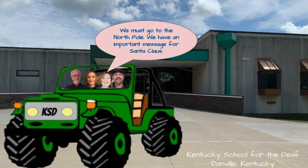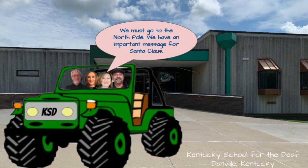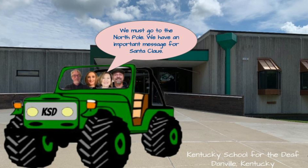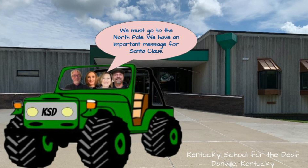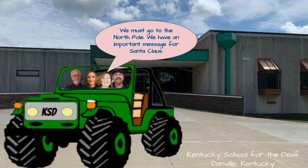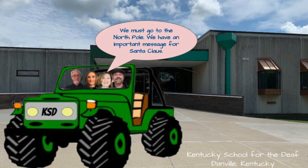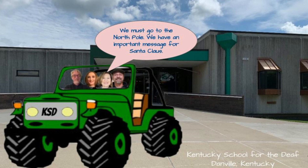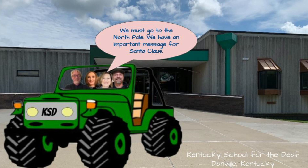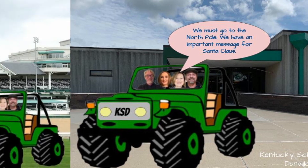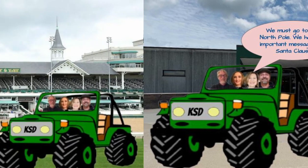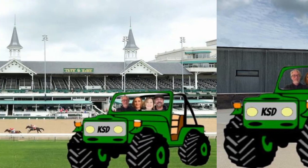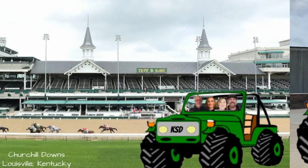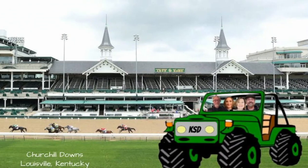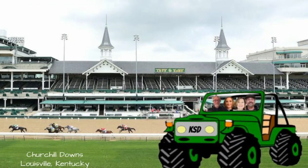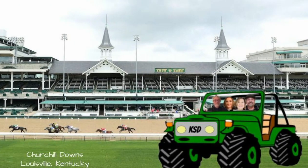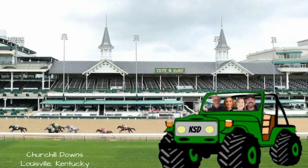Vroom, vroom. No.